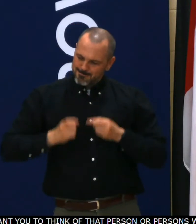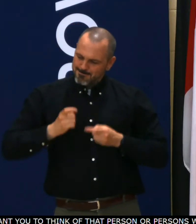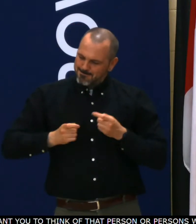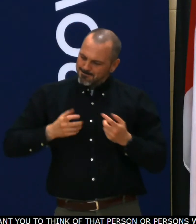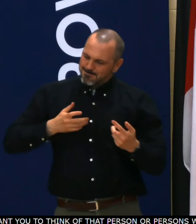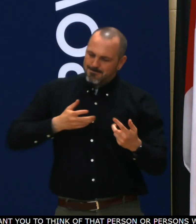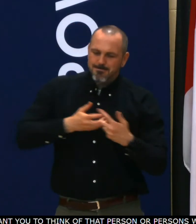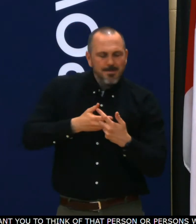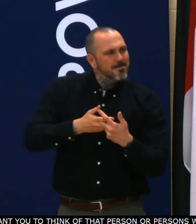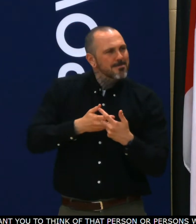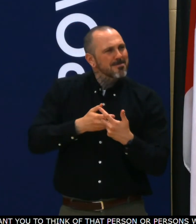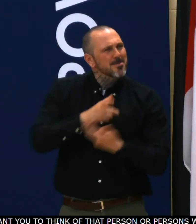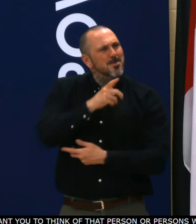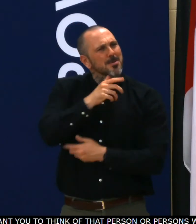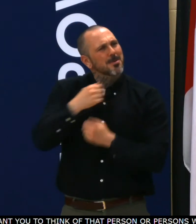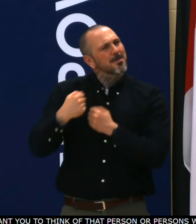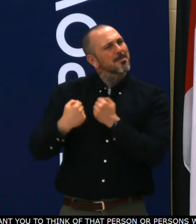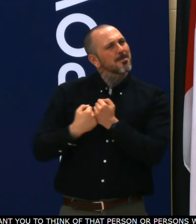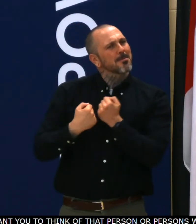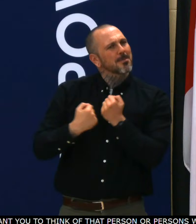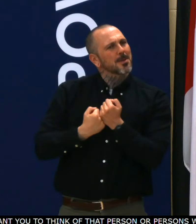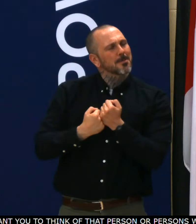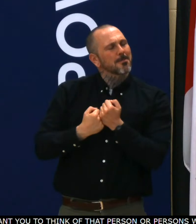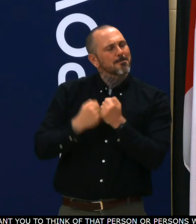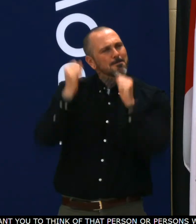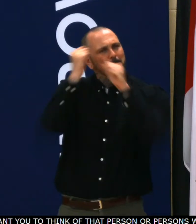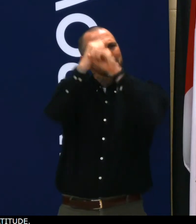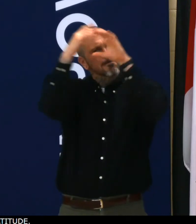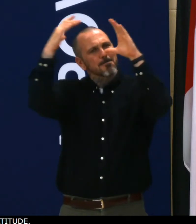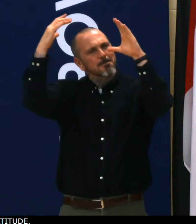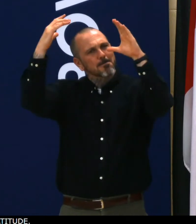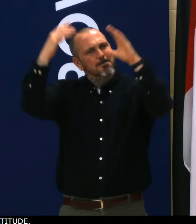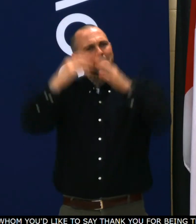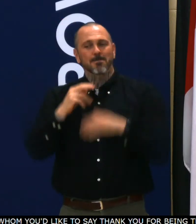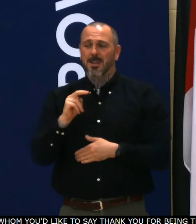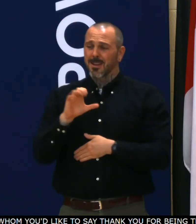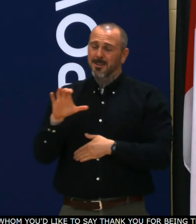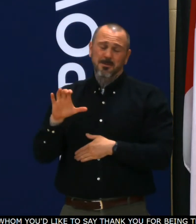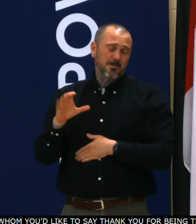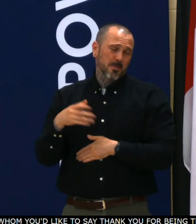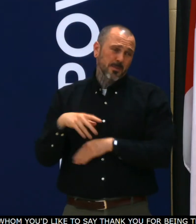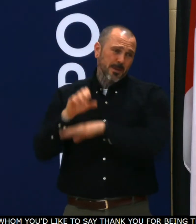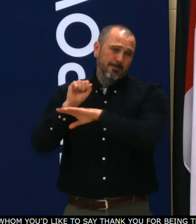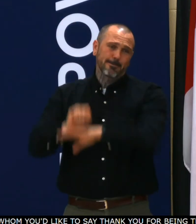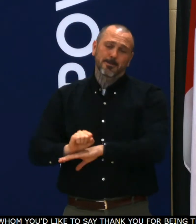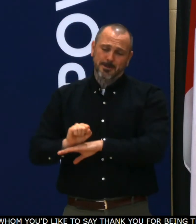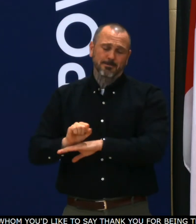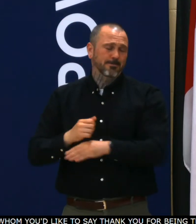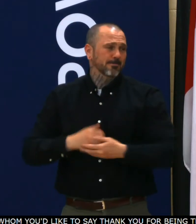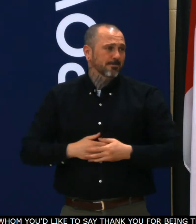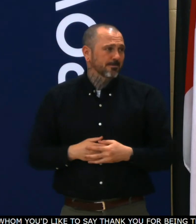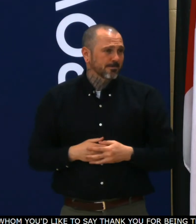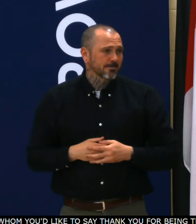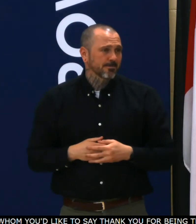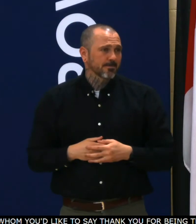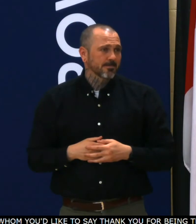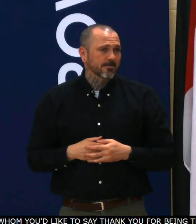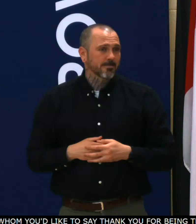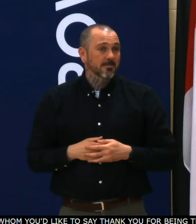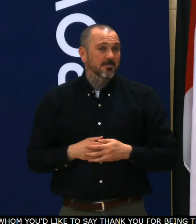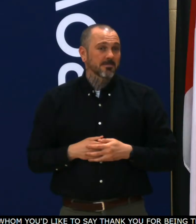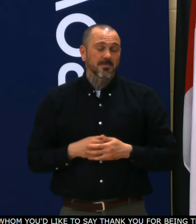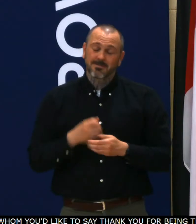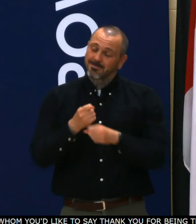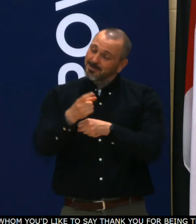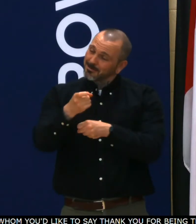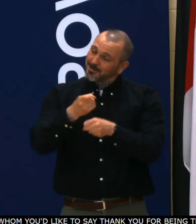at NSCC. And I ask that because we have a tradition at NSCC where I ask the graduating class as